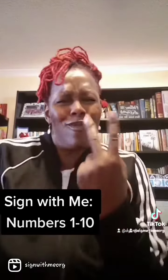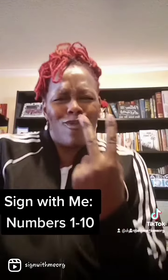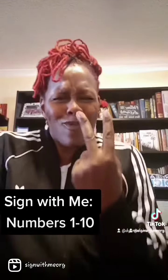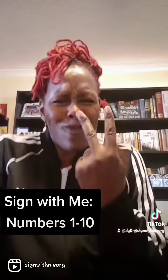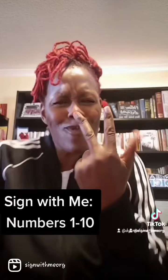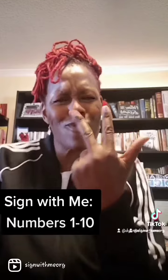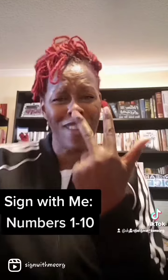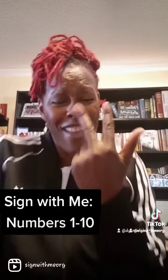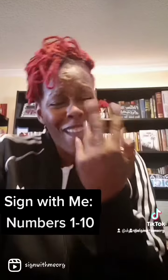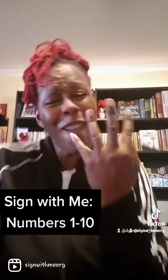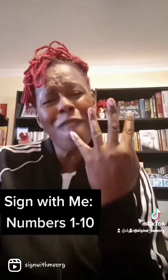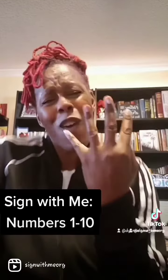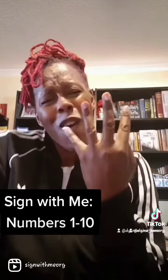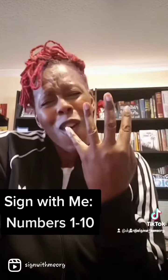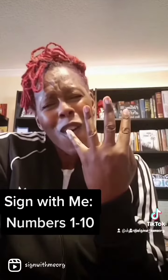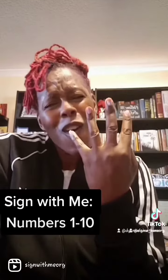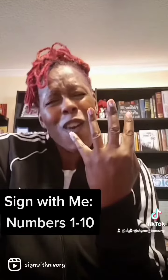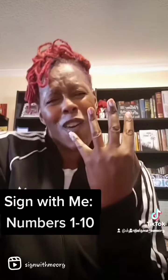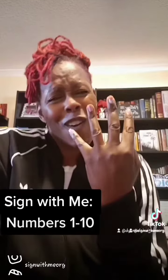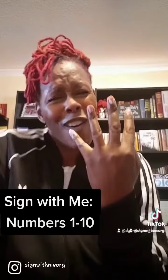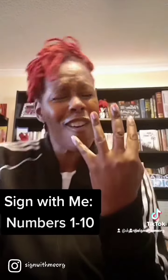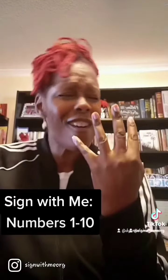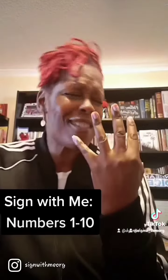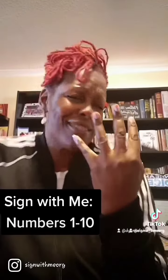one two three four